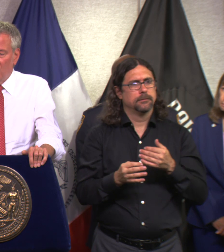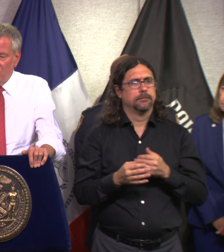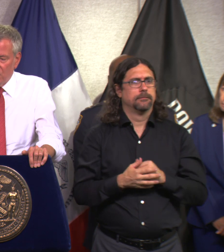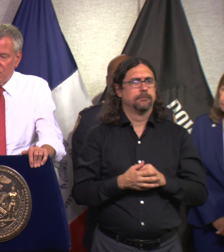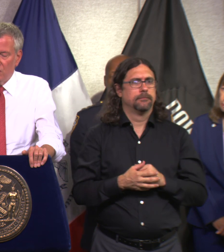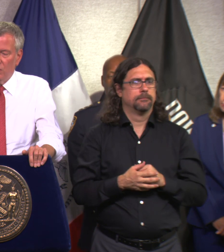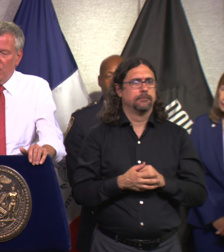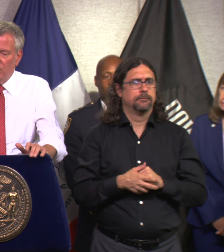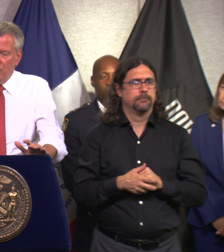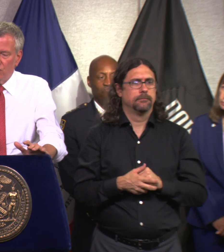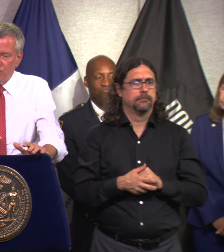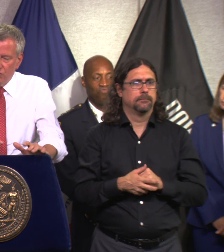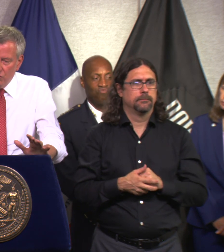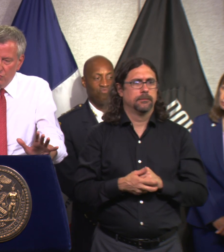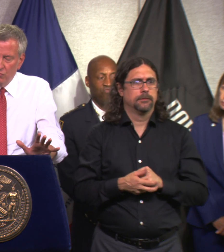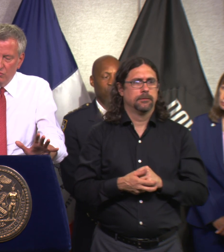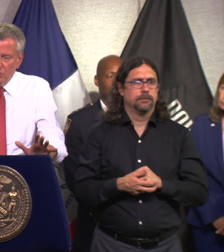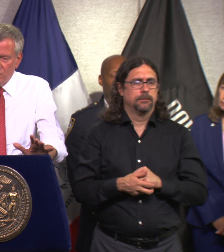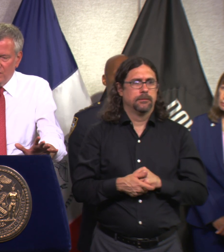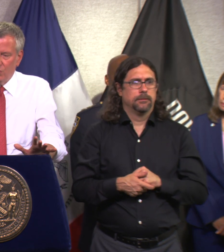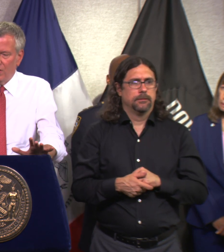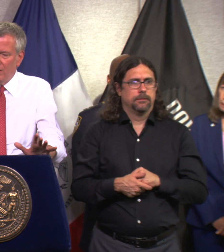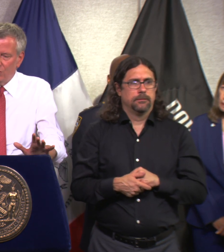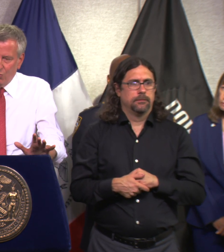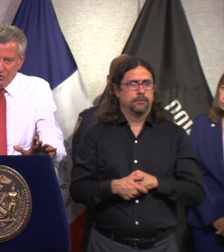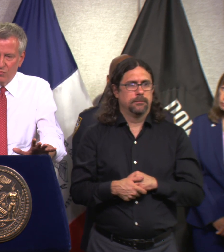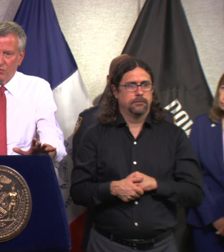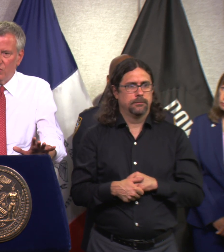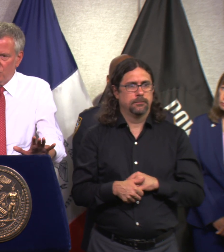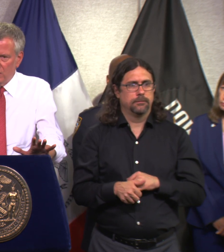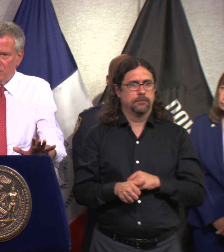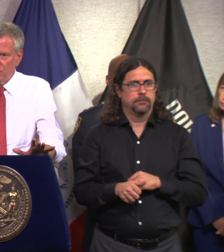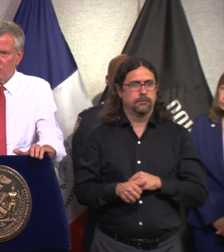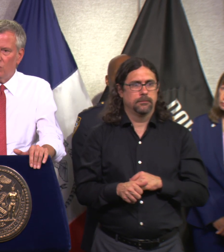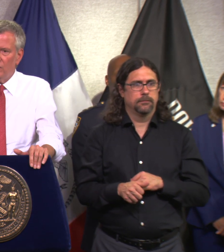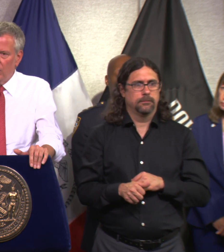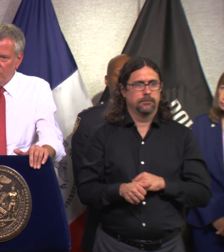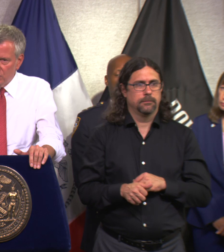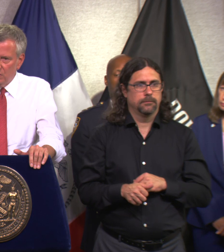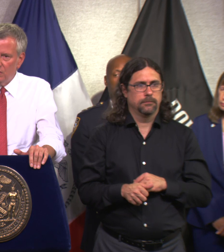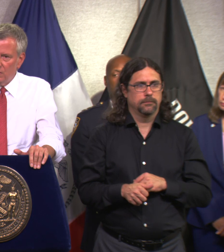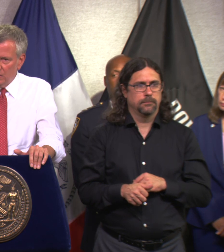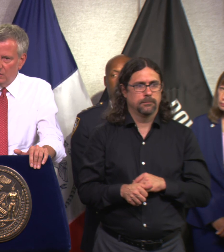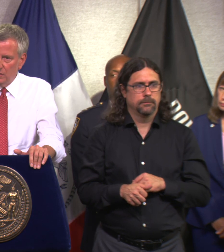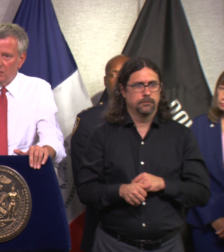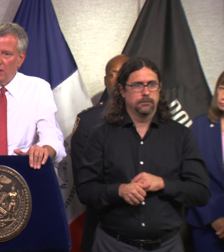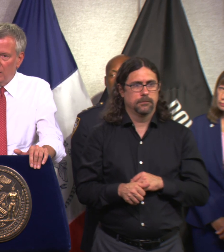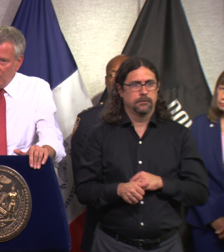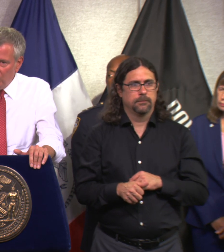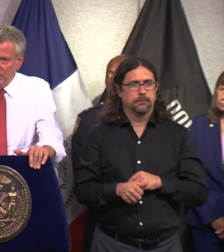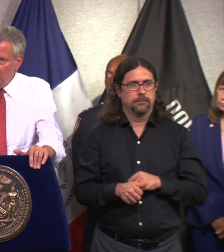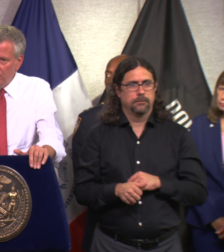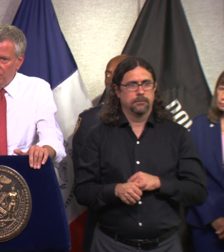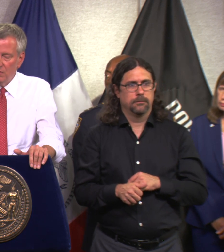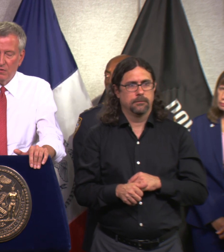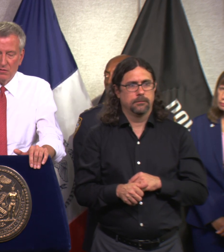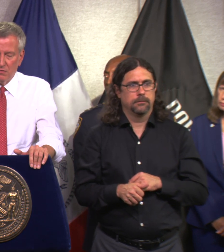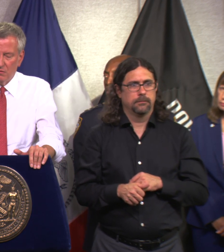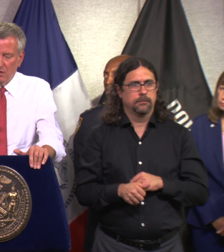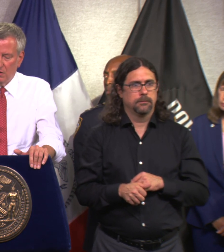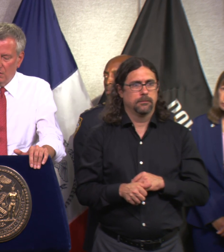start us on a system of a true citywide waterborne transit system without the city taking the lead. And I